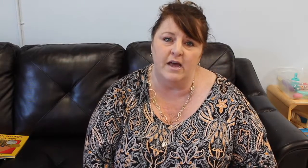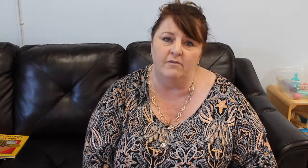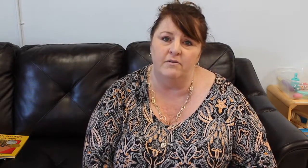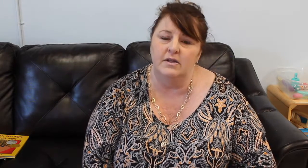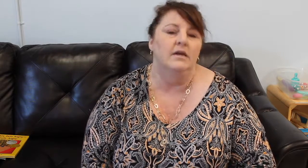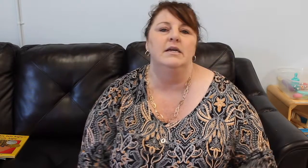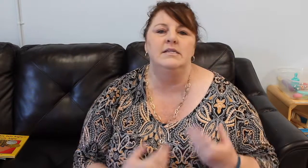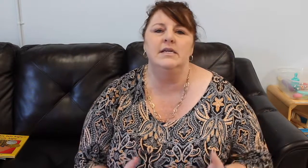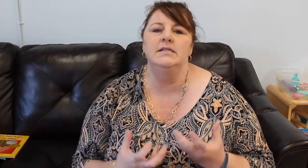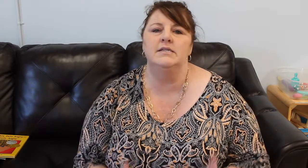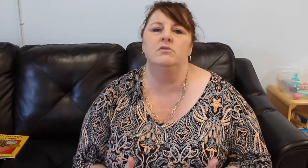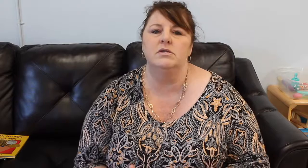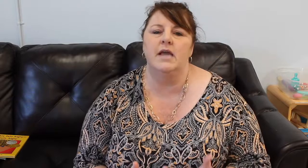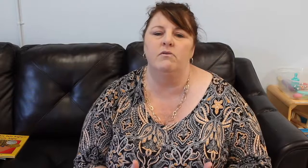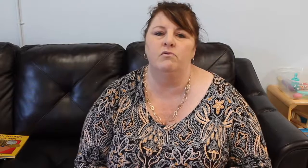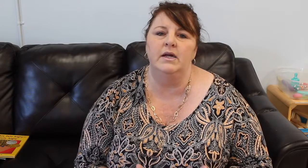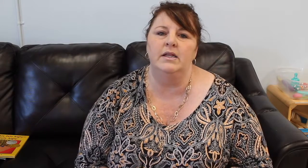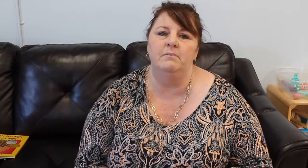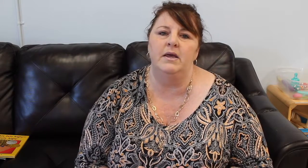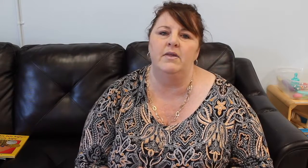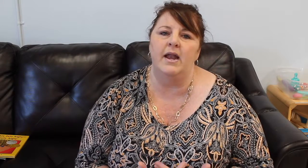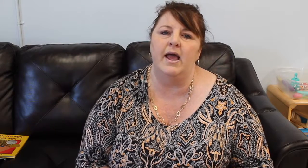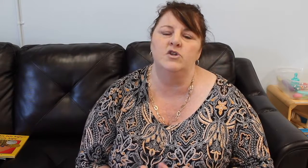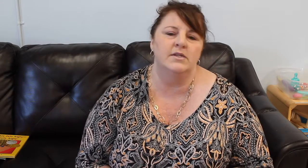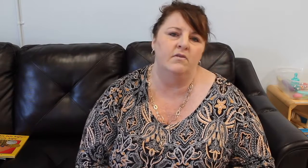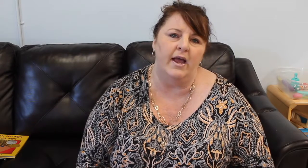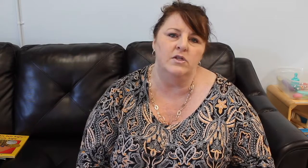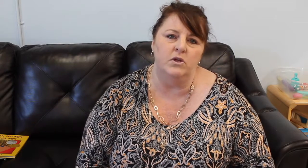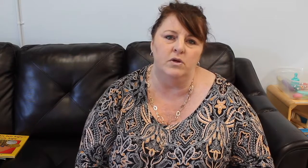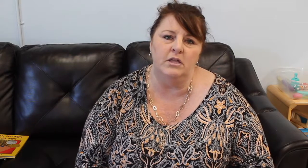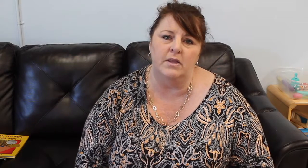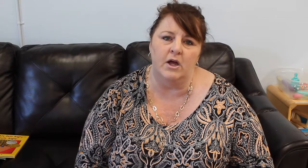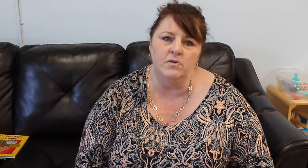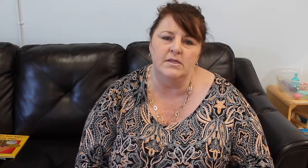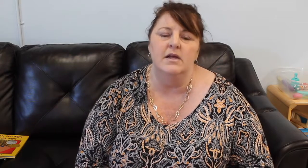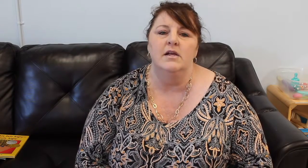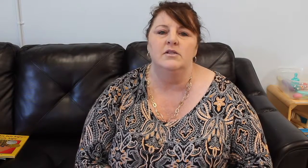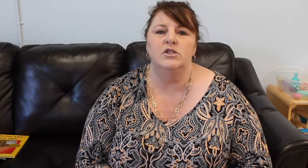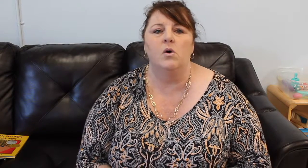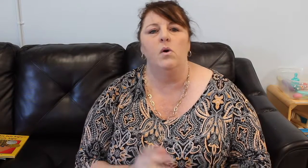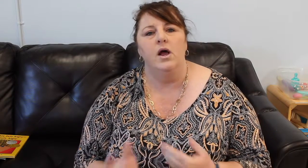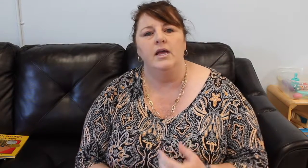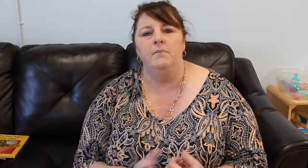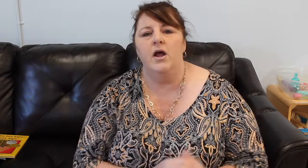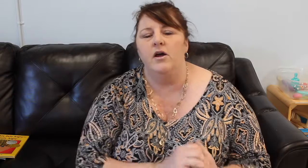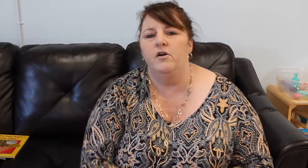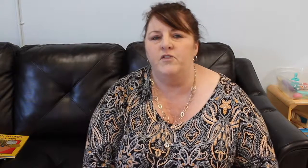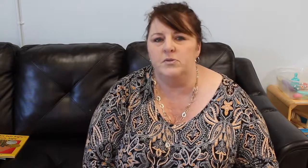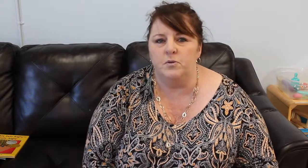yourself. Teen sitters can really be that extra set of hands when you need them in the house. So keep an eye on our Facebook